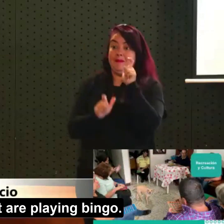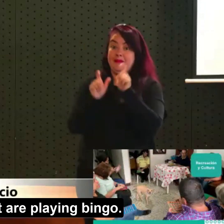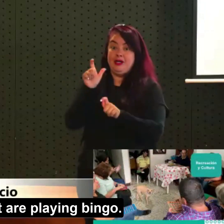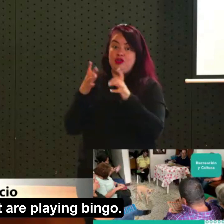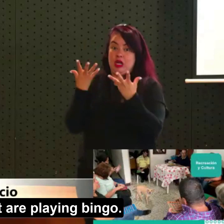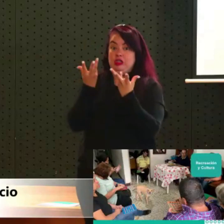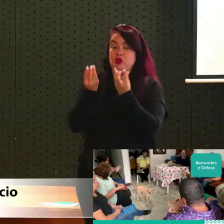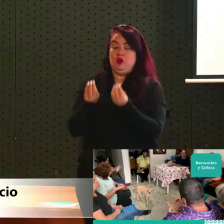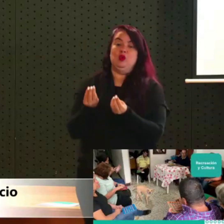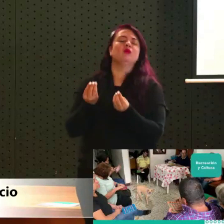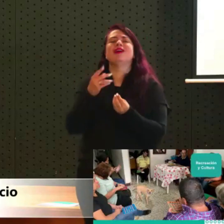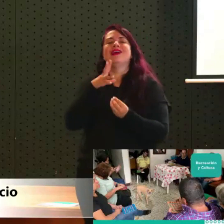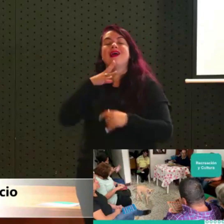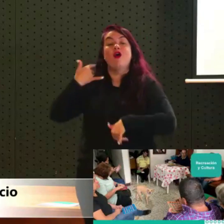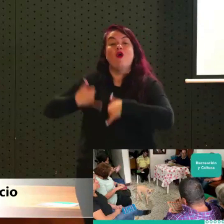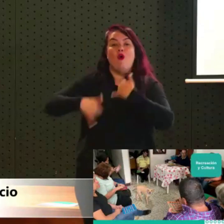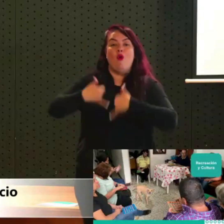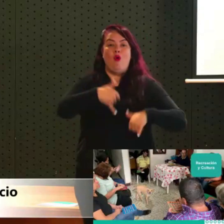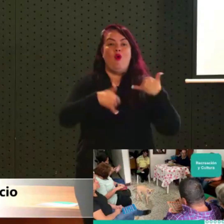are playing bingo.